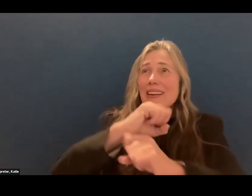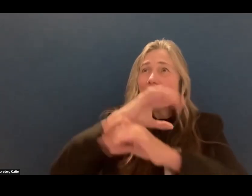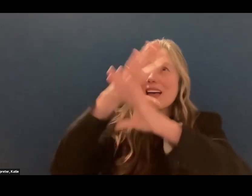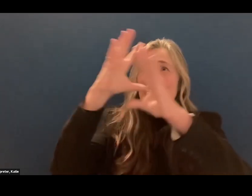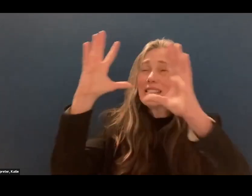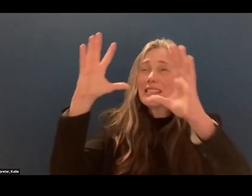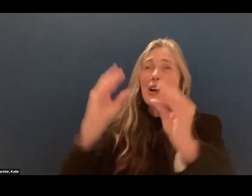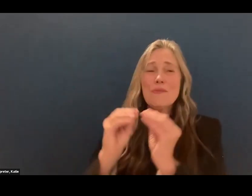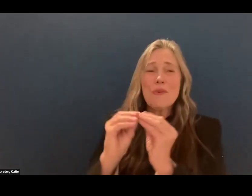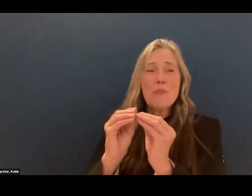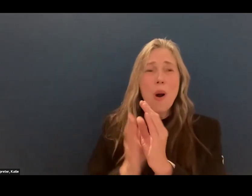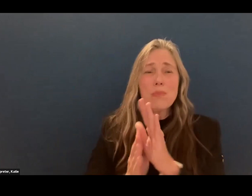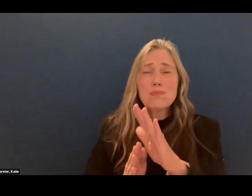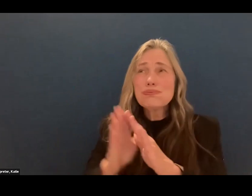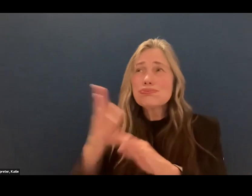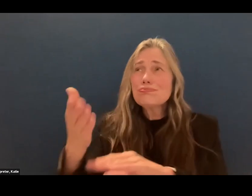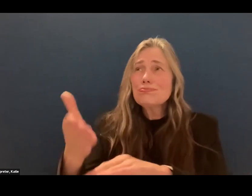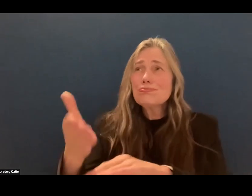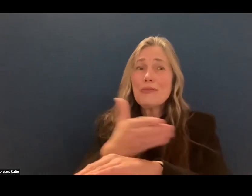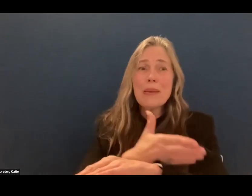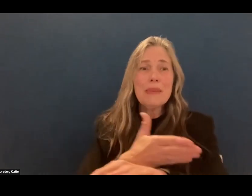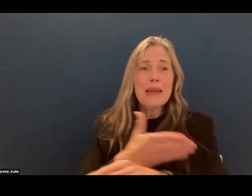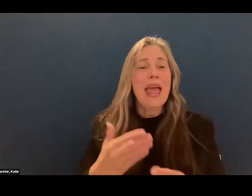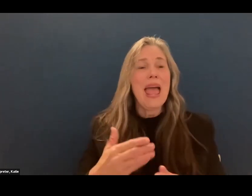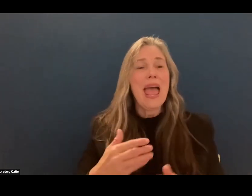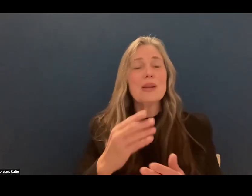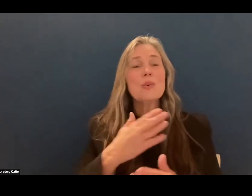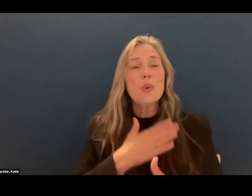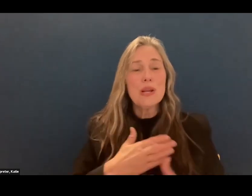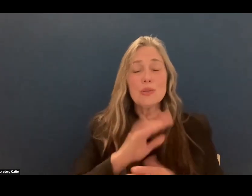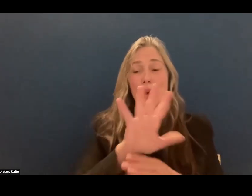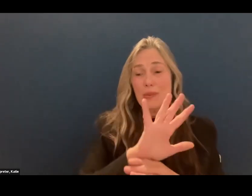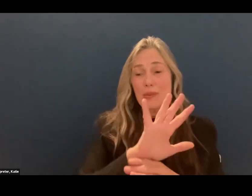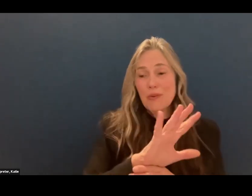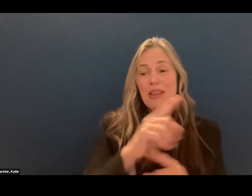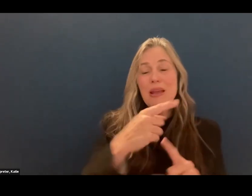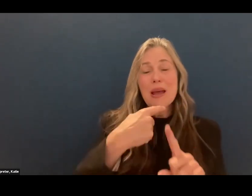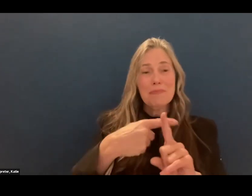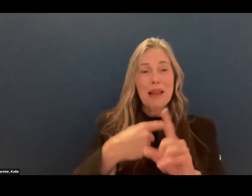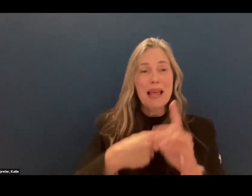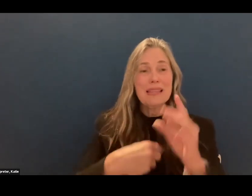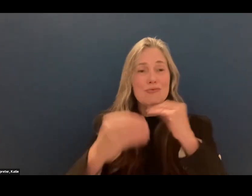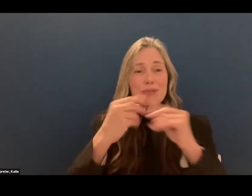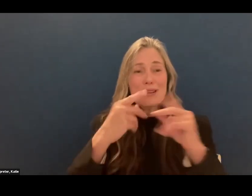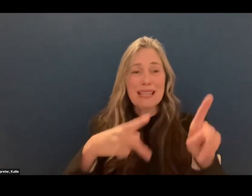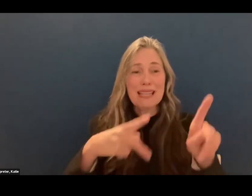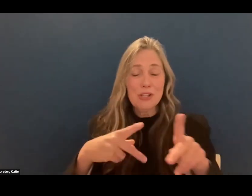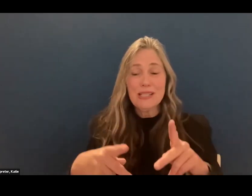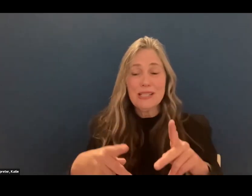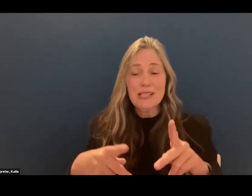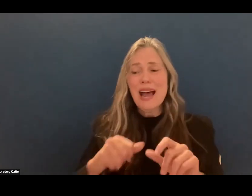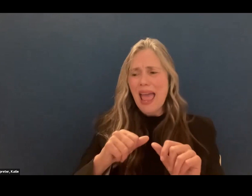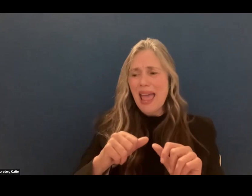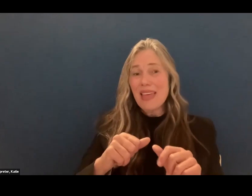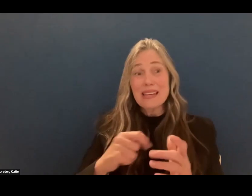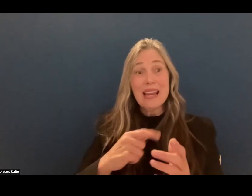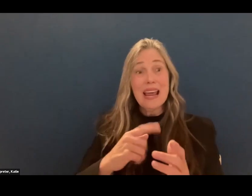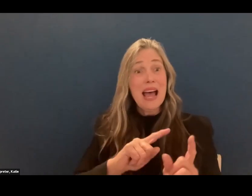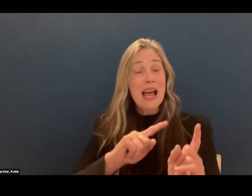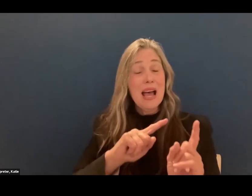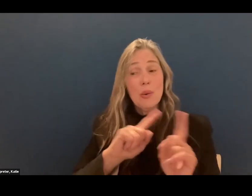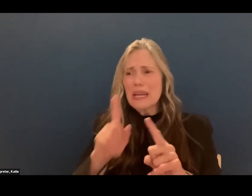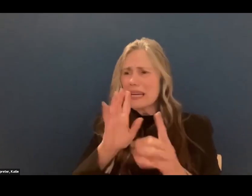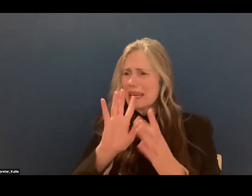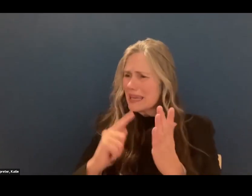both right after the movie and at the reception afterwards. I carried on the topic to the Super Bowl